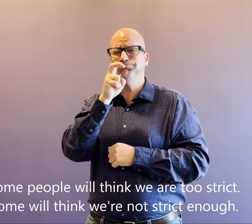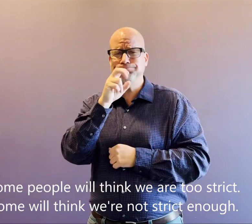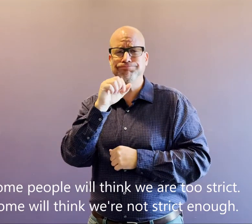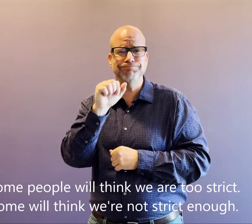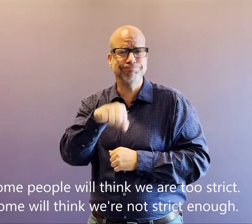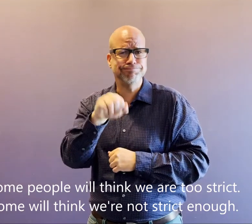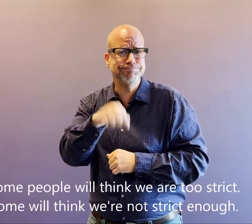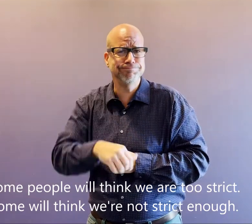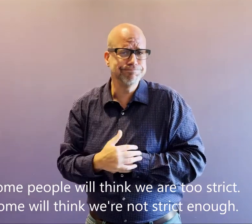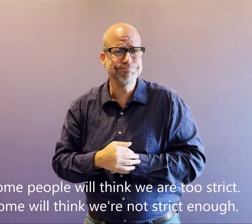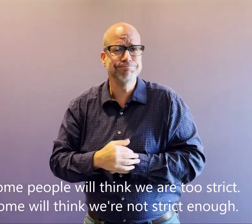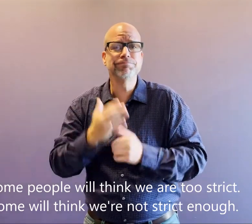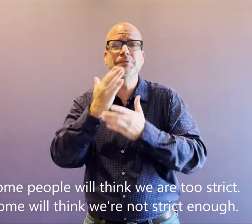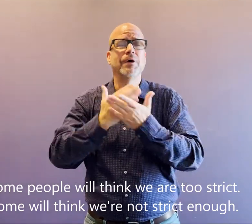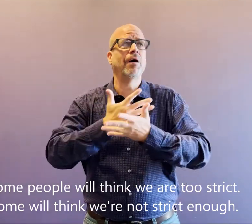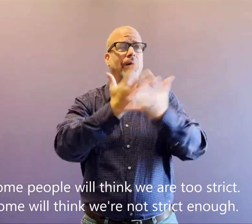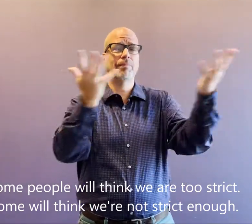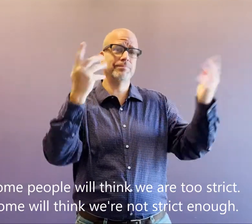Some people will think we are too strict.